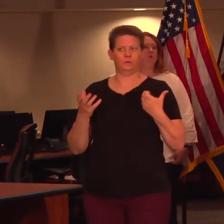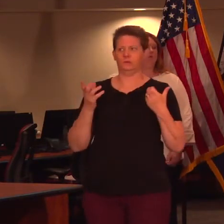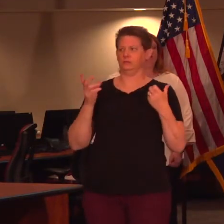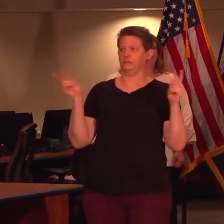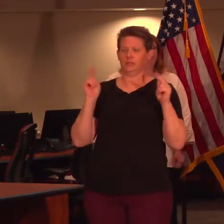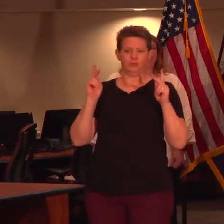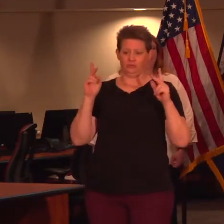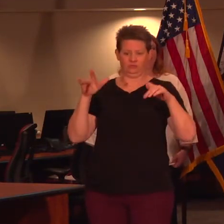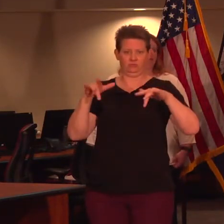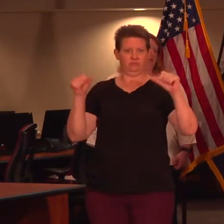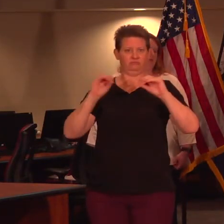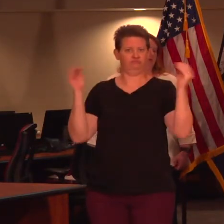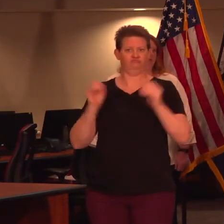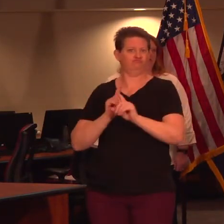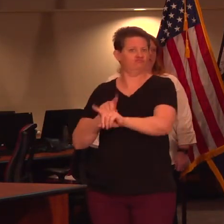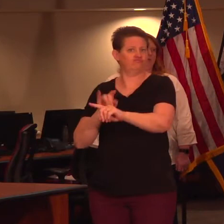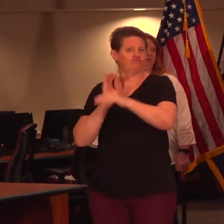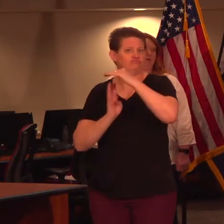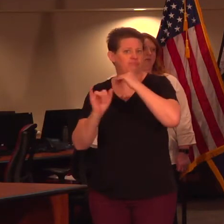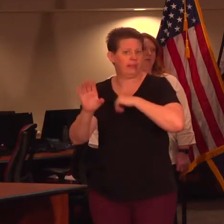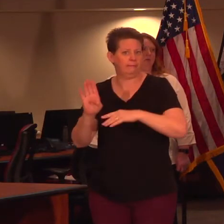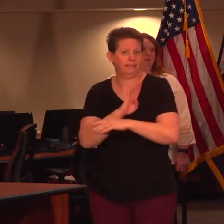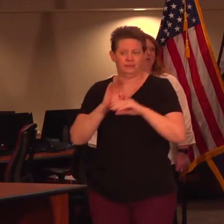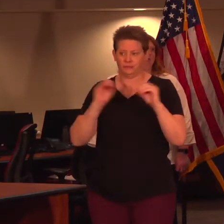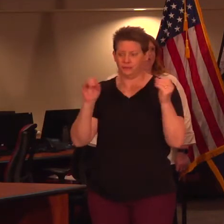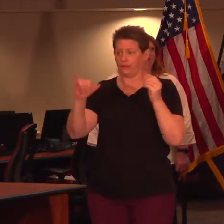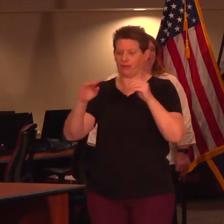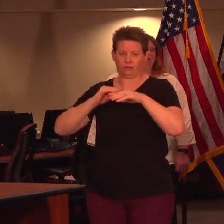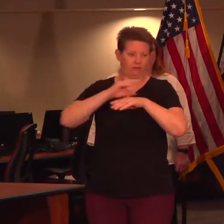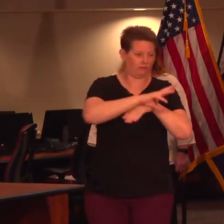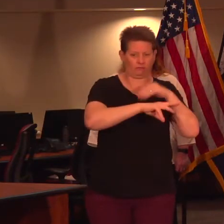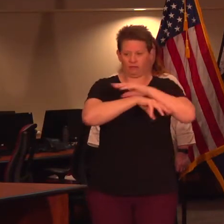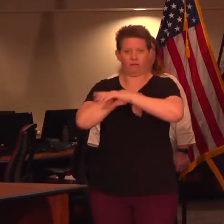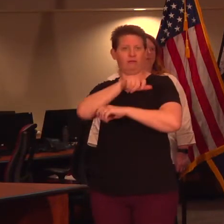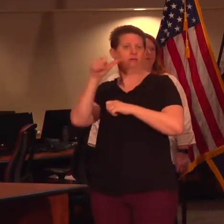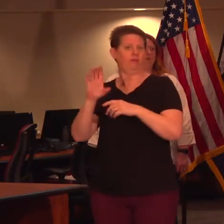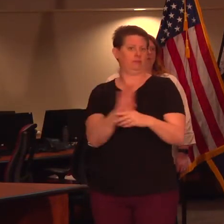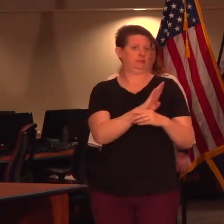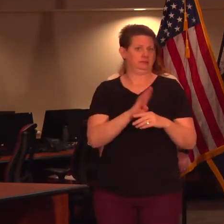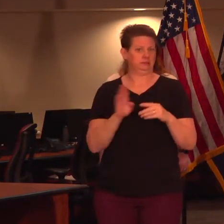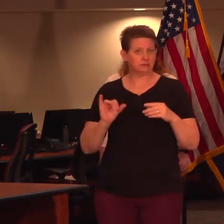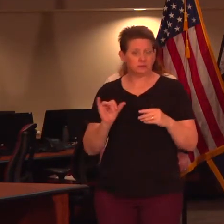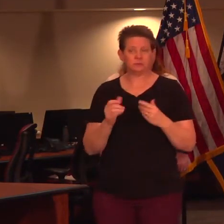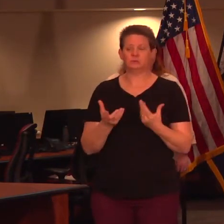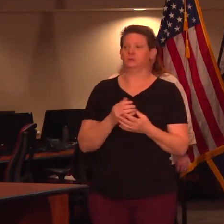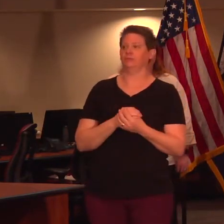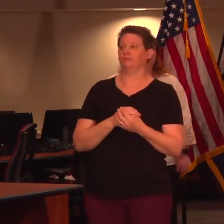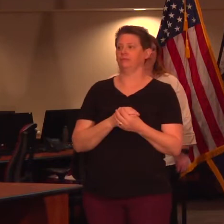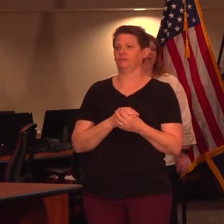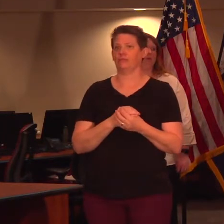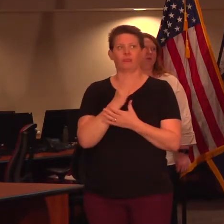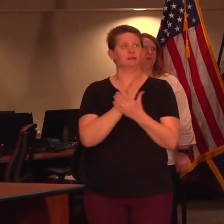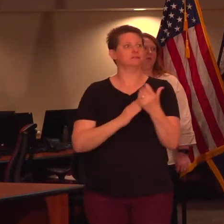have dried up, and that has affected other businesses. And of course, there are some that we consider to be the best